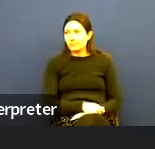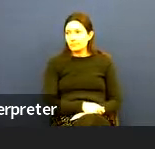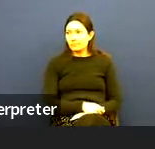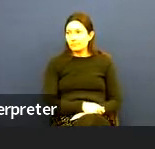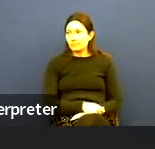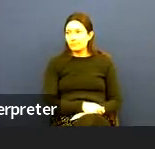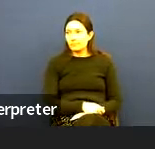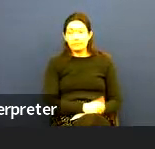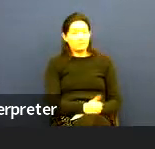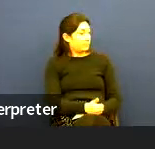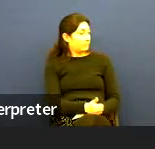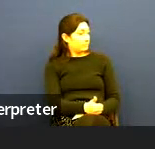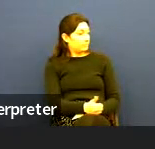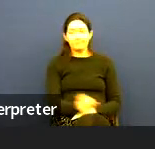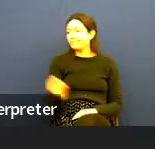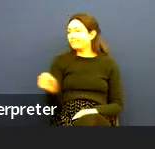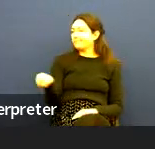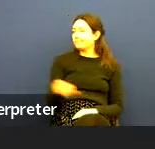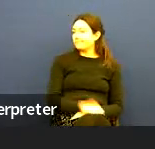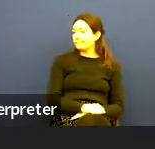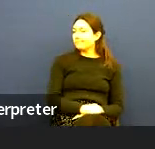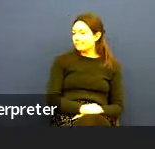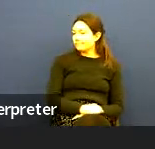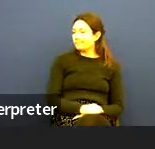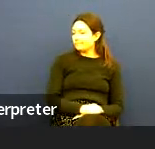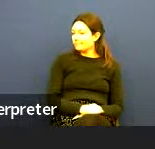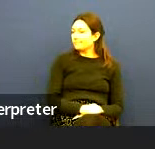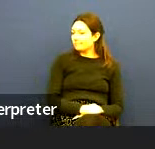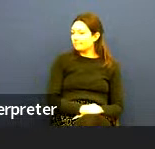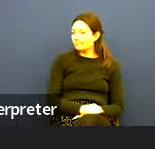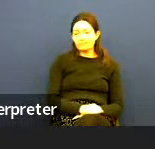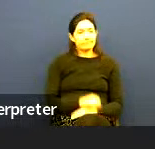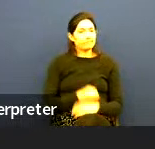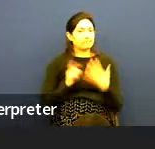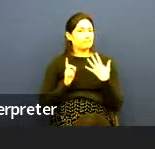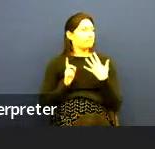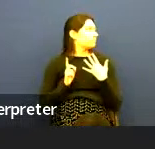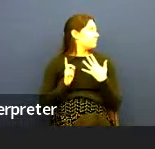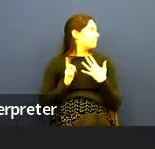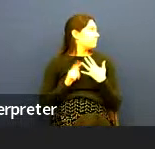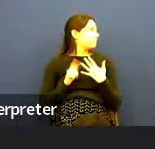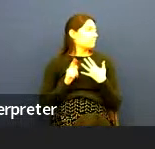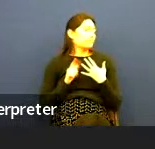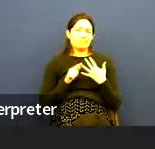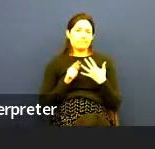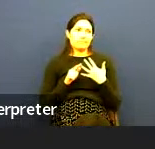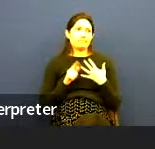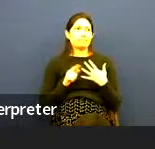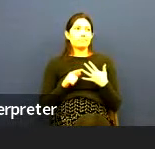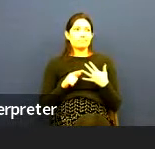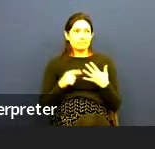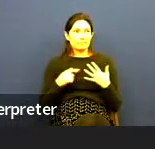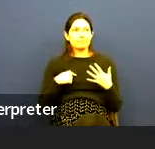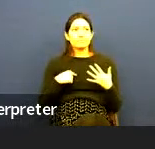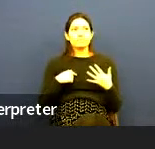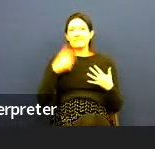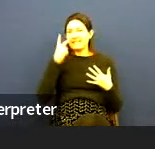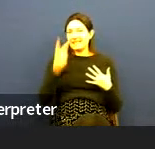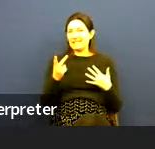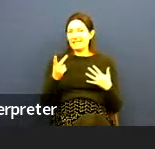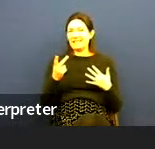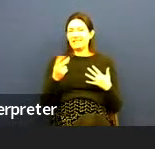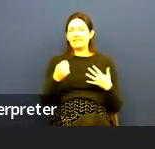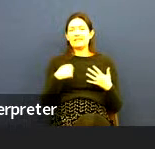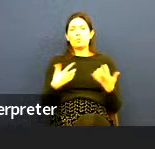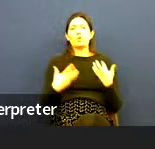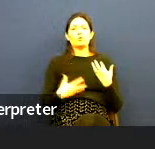So we're good. We're good with that. Yeah, and I do see that could potentially address this additional